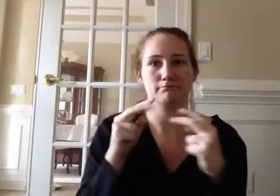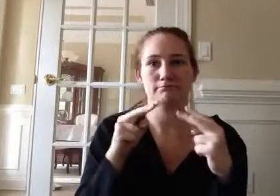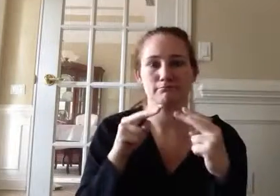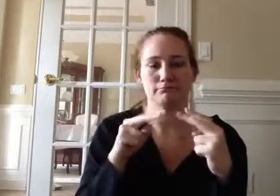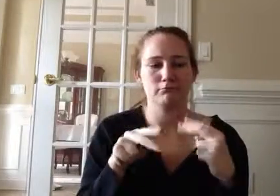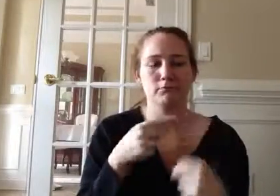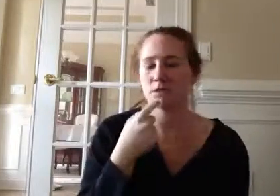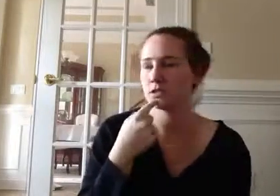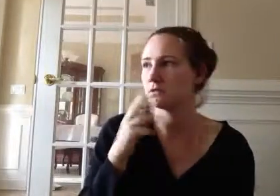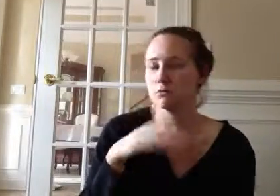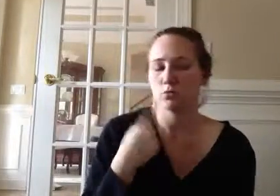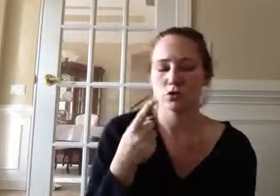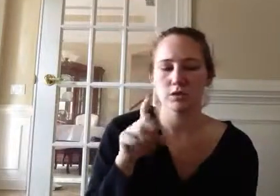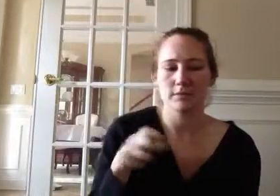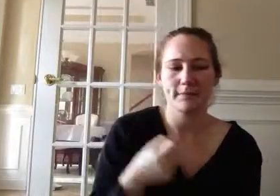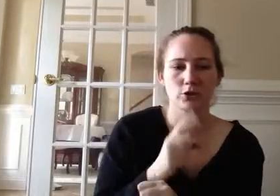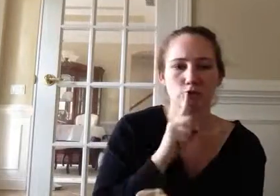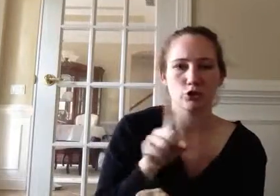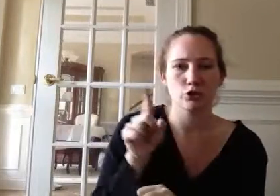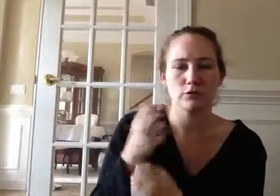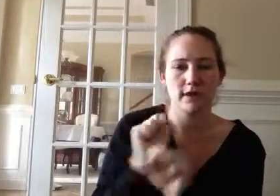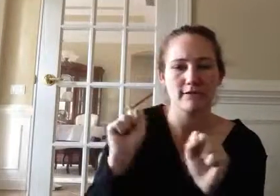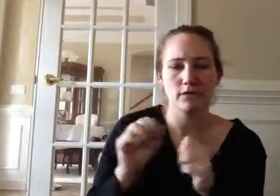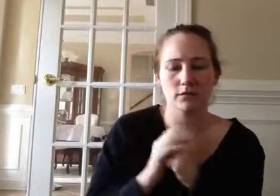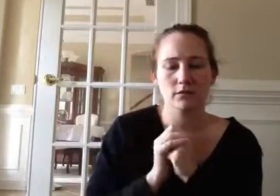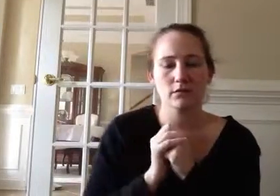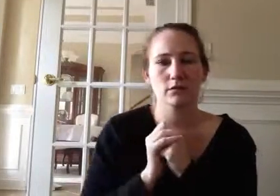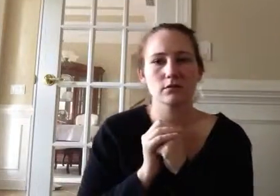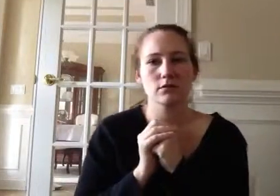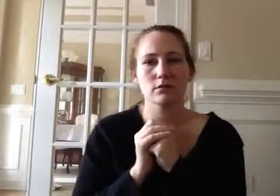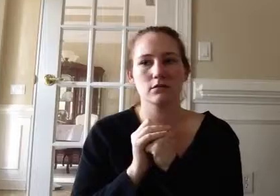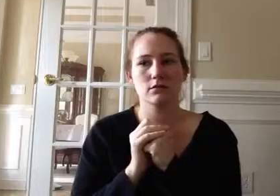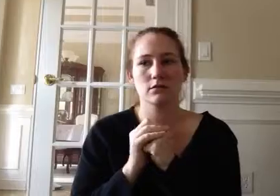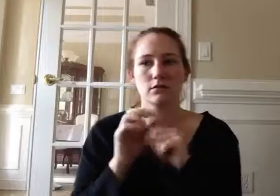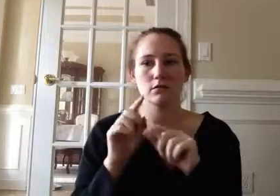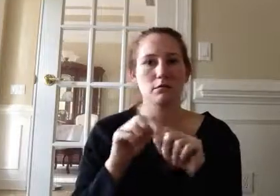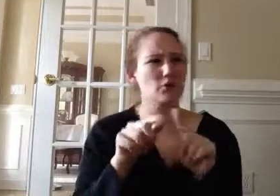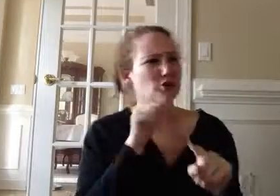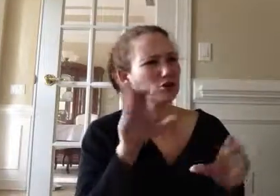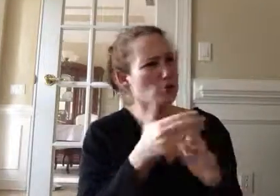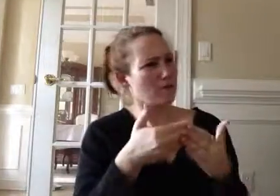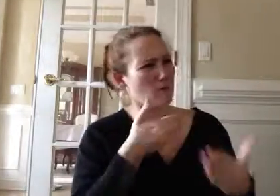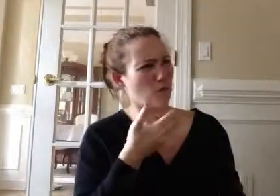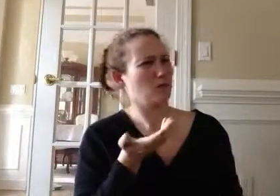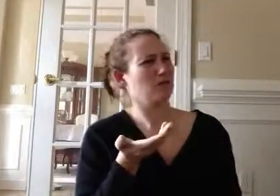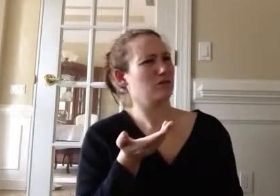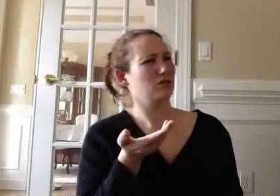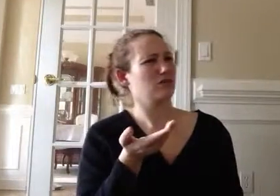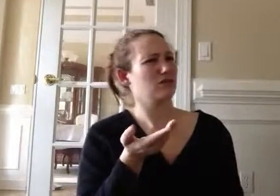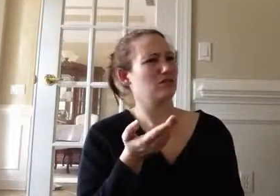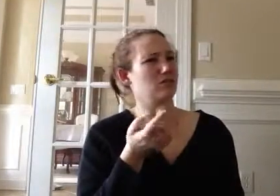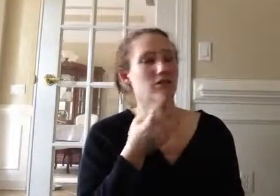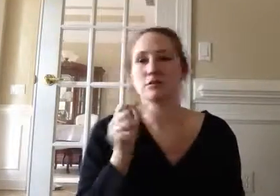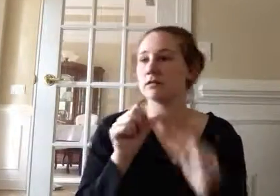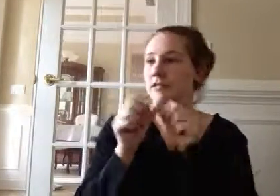said, "We just need to make sure you're safe." "But you didn't do this before." He just kept working, prepping the